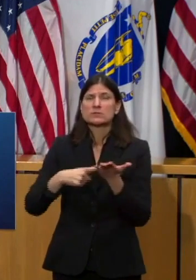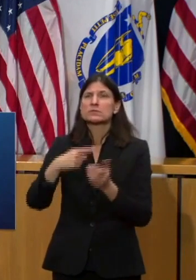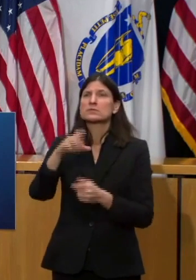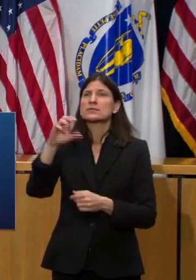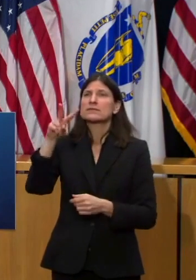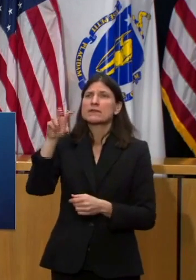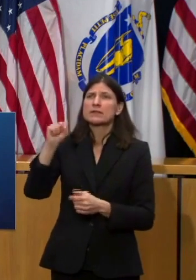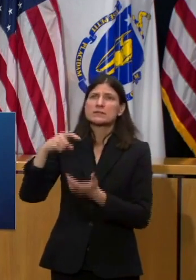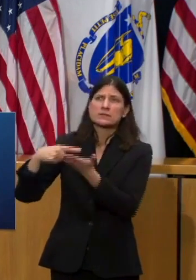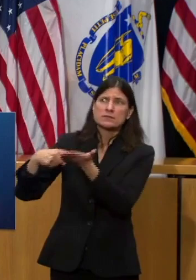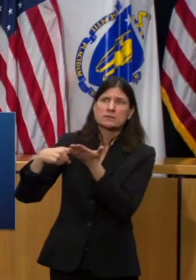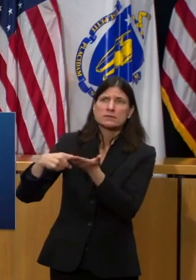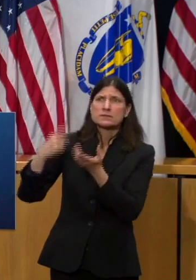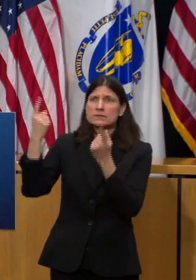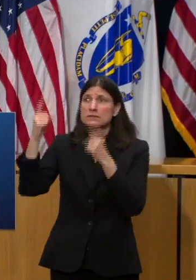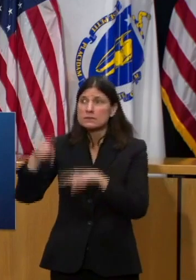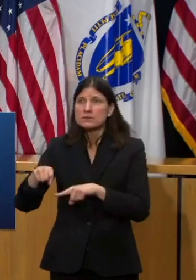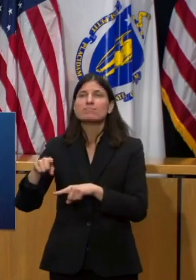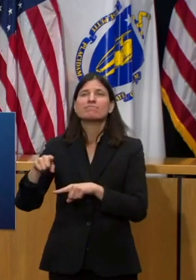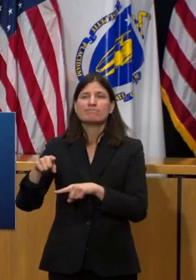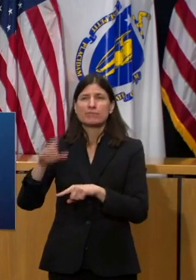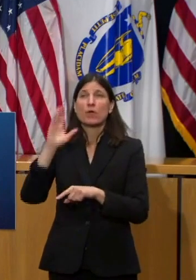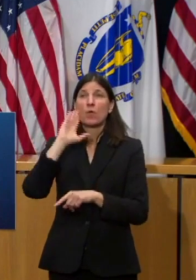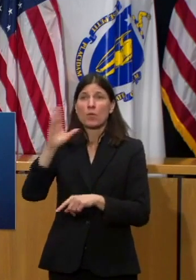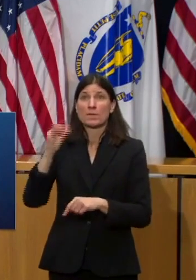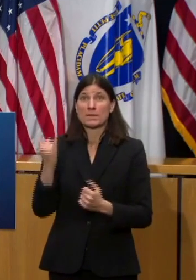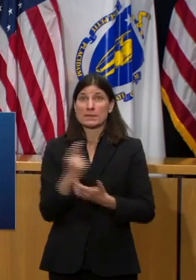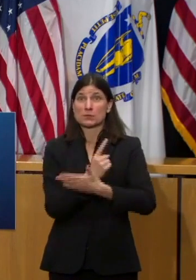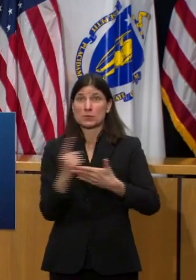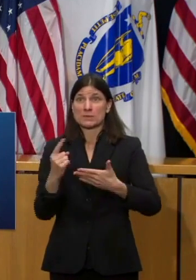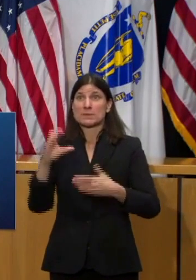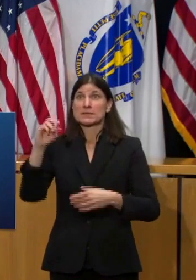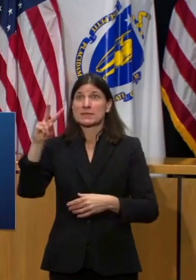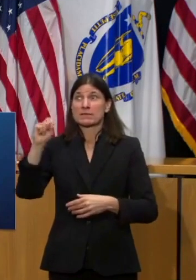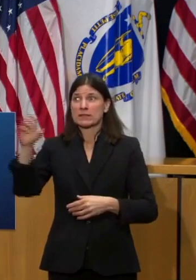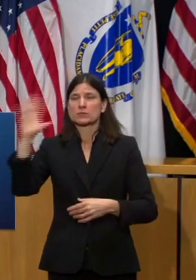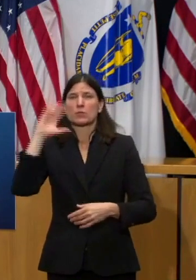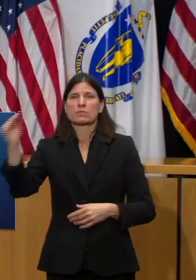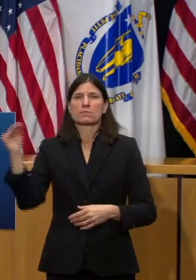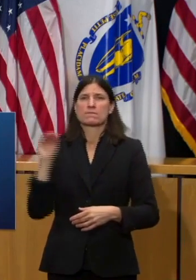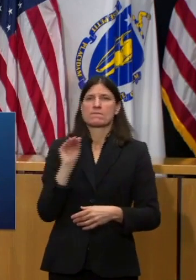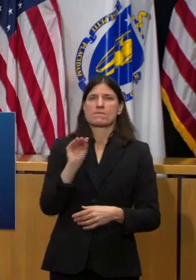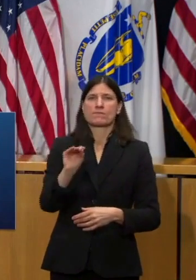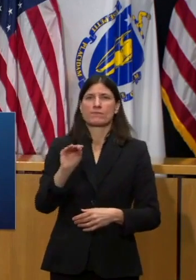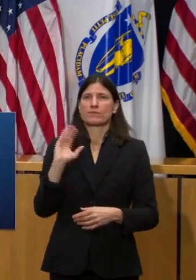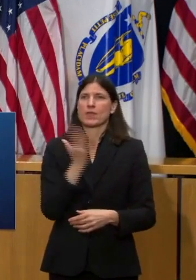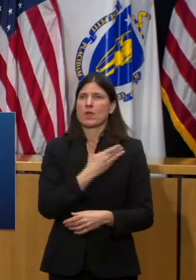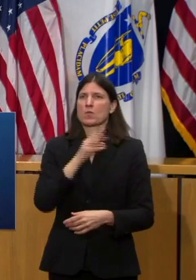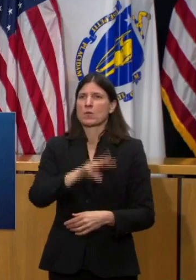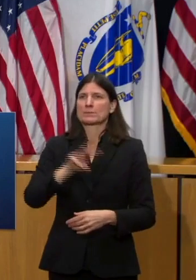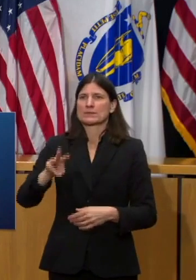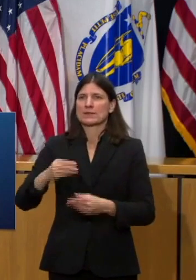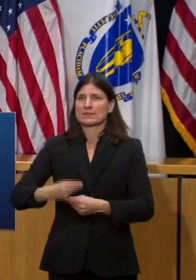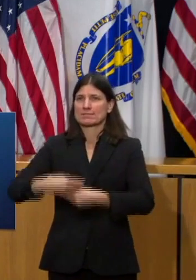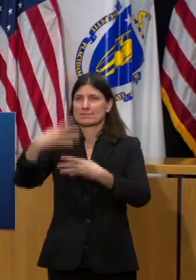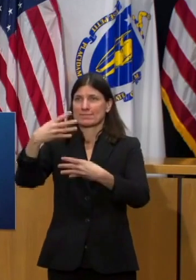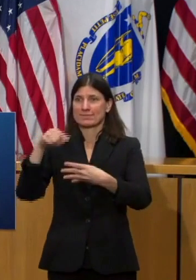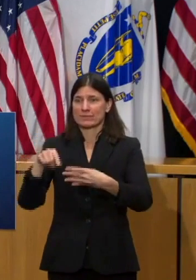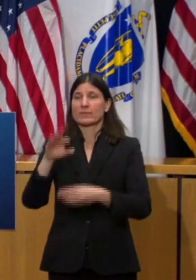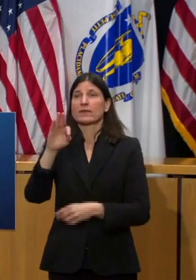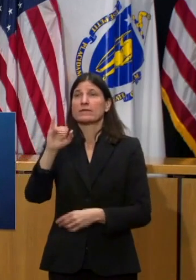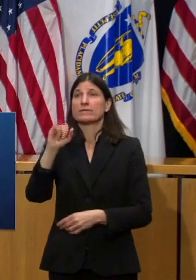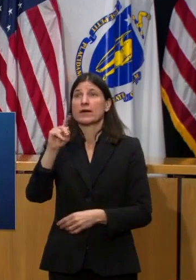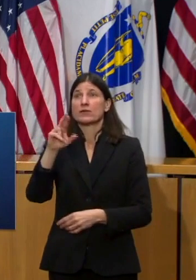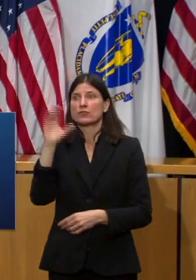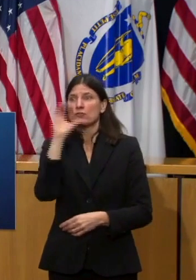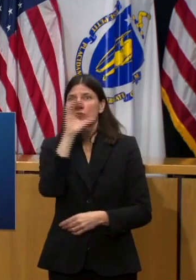appointments available at CVS locations will also be visible through this tool as well. And the tool can be accessed via